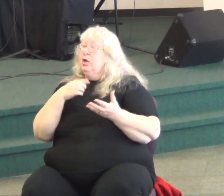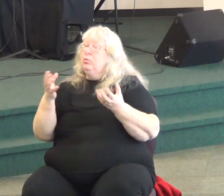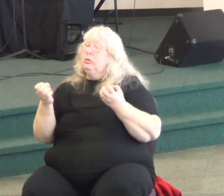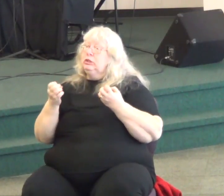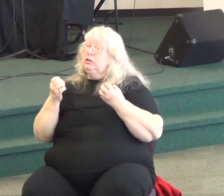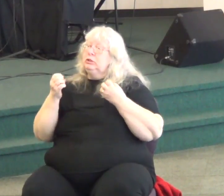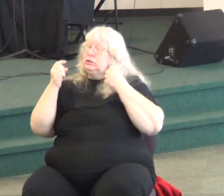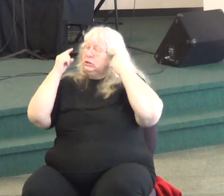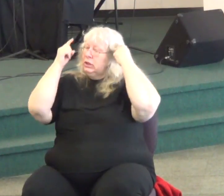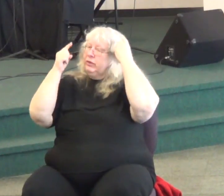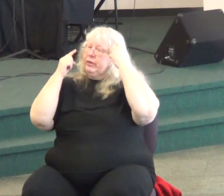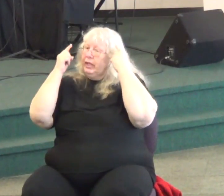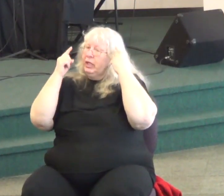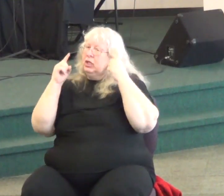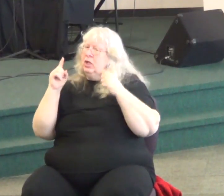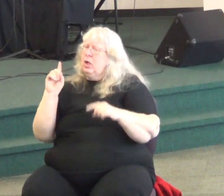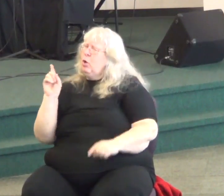your spiritual state is.